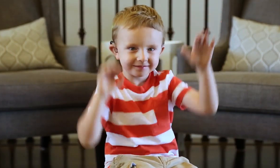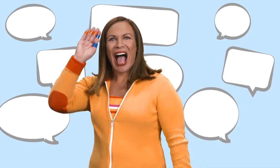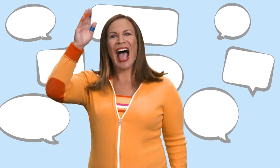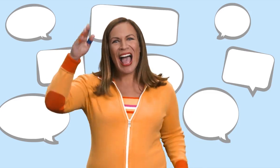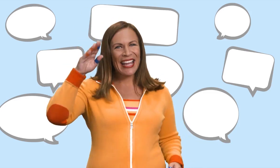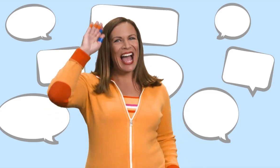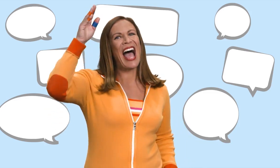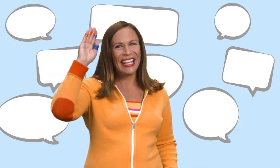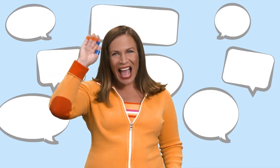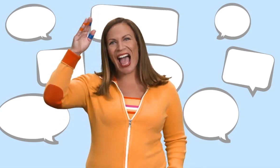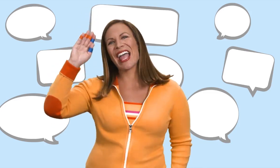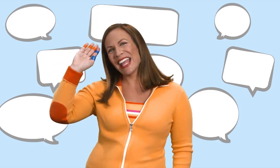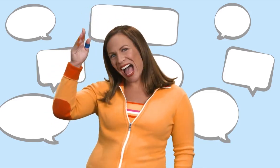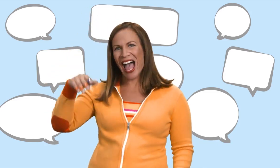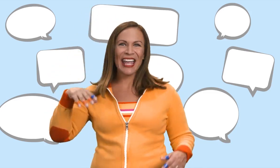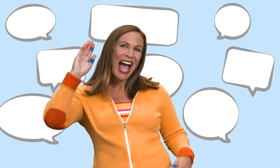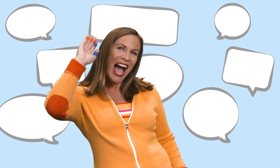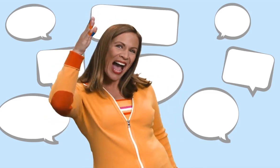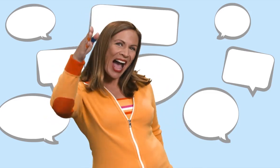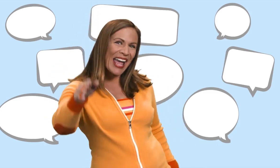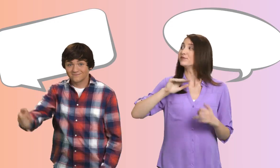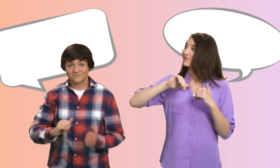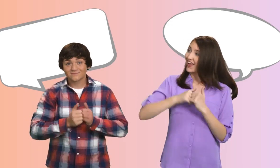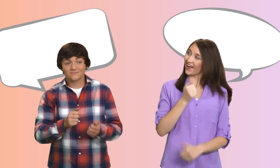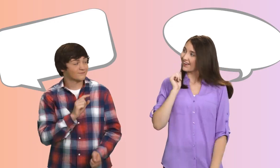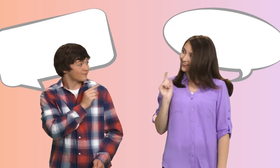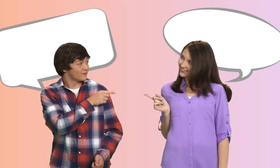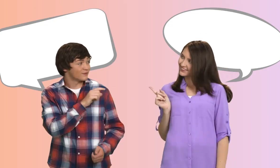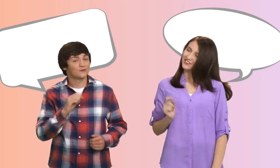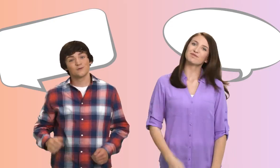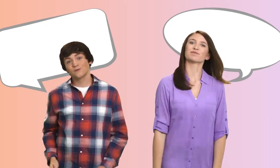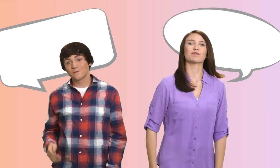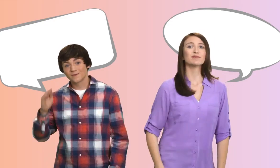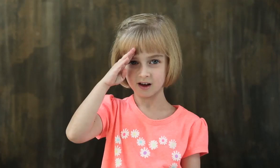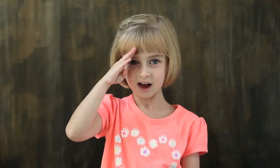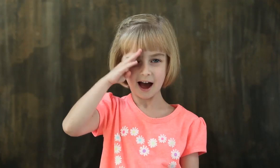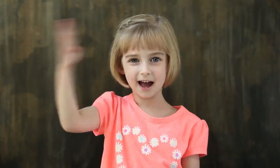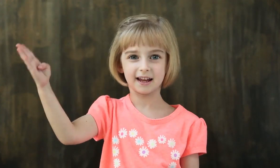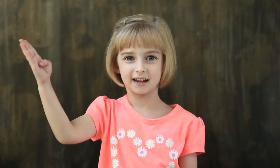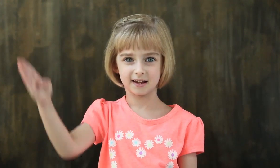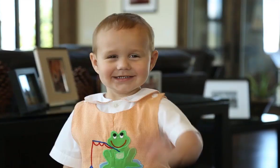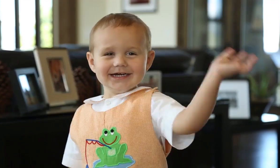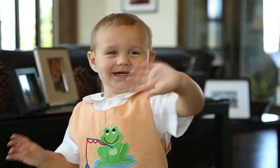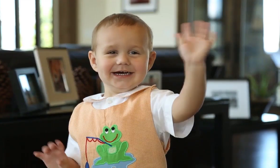Oh. Hi, hi, hi, hi, hi. How you? Hi, hi, hi,